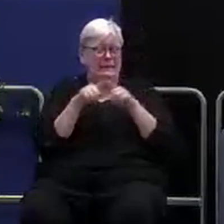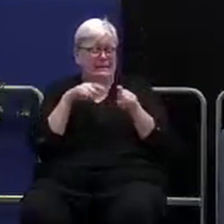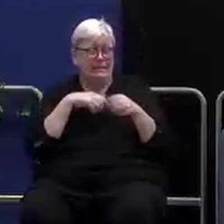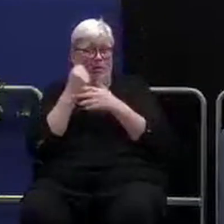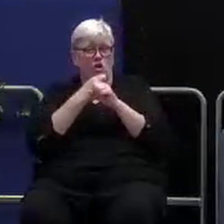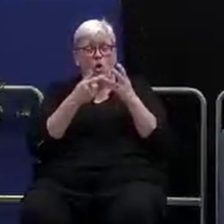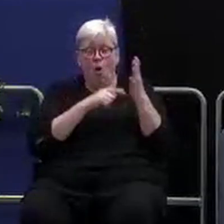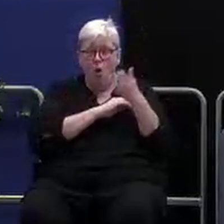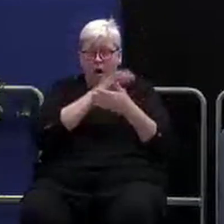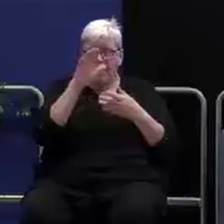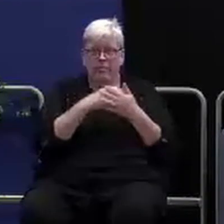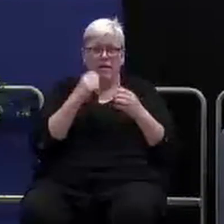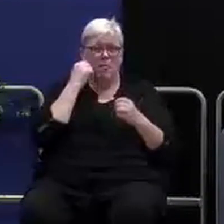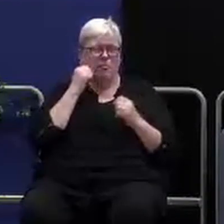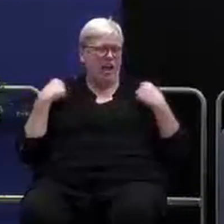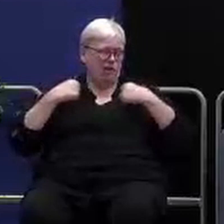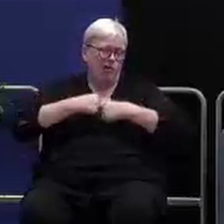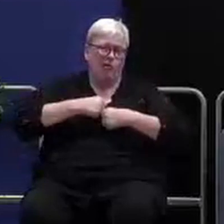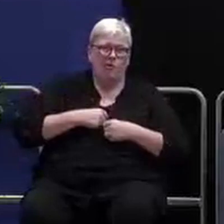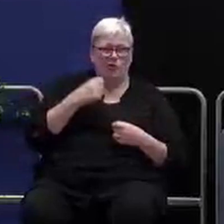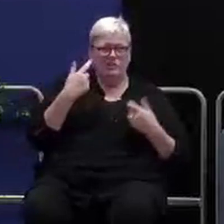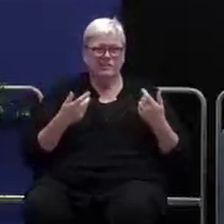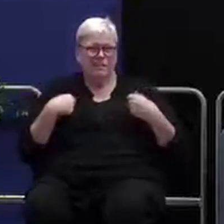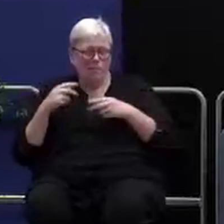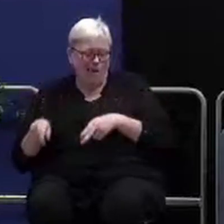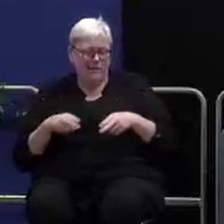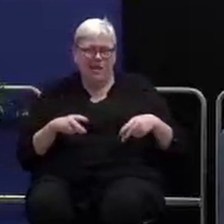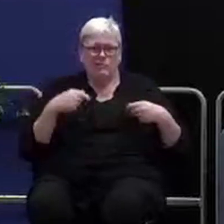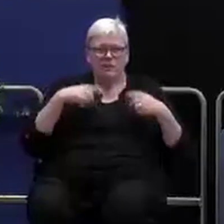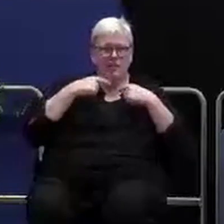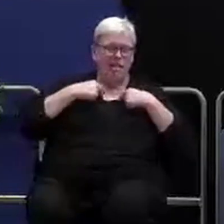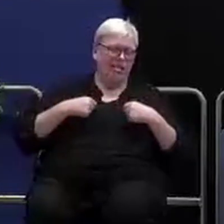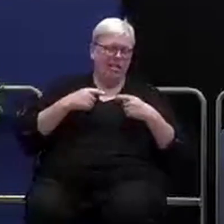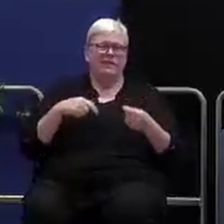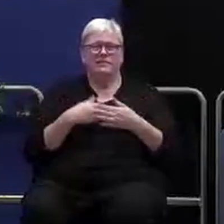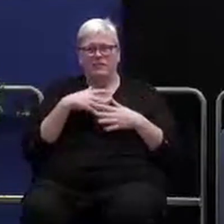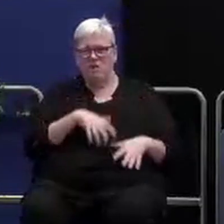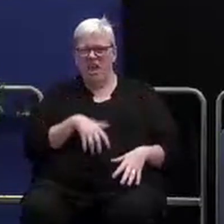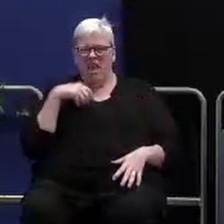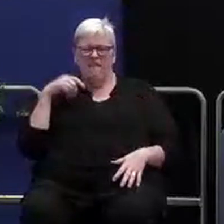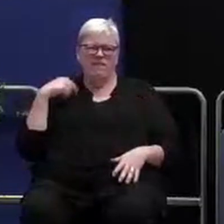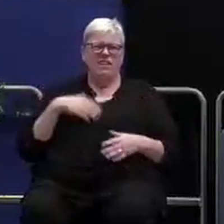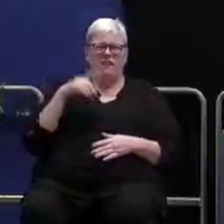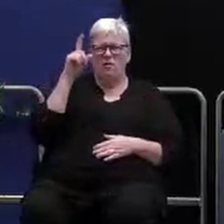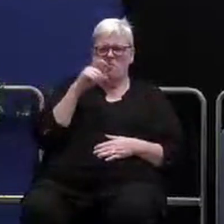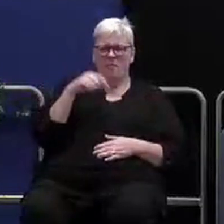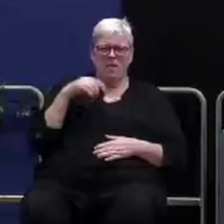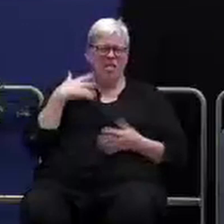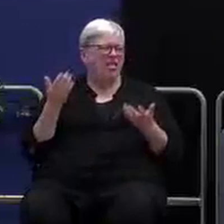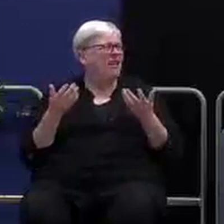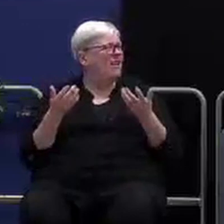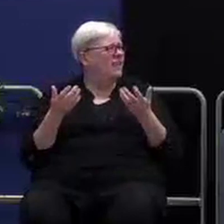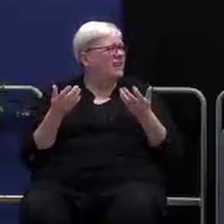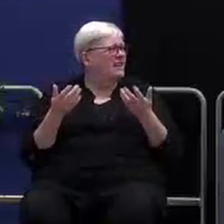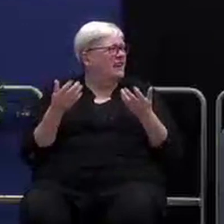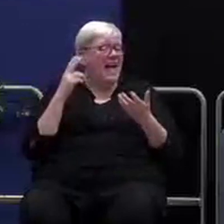existed. Black trench coat, stick-leg black trousers, and a shirt that would have been the envy of his purple princeliness.